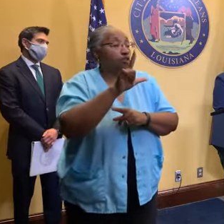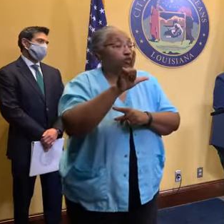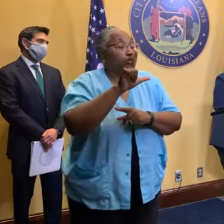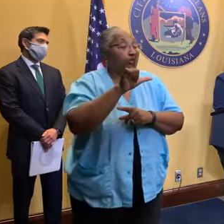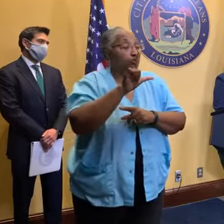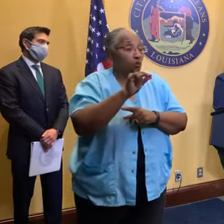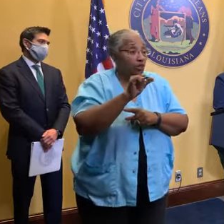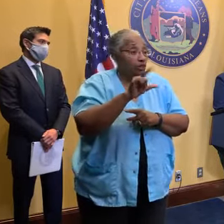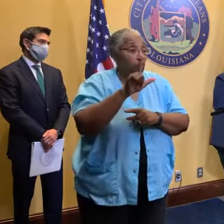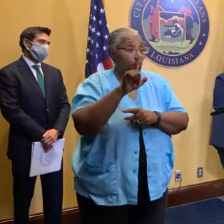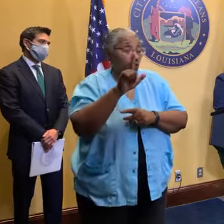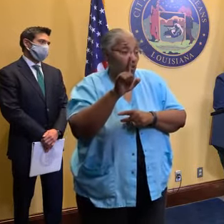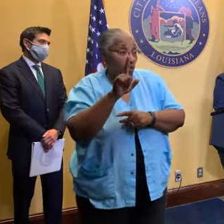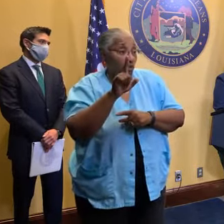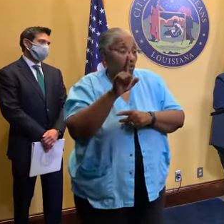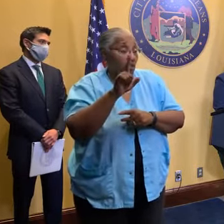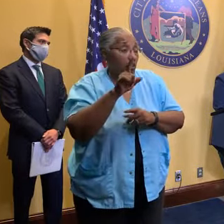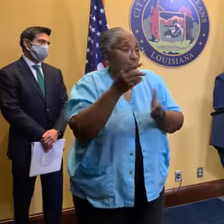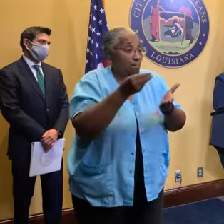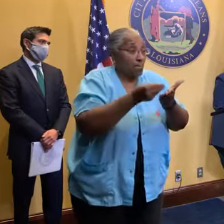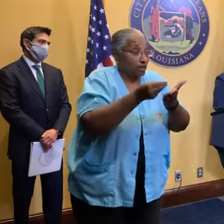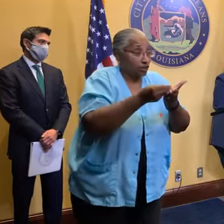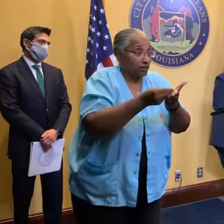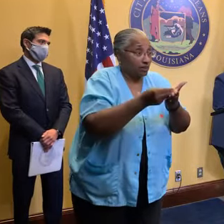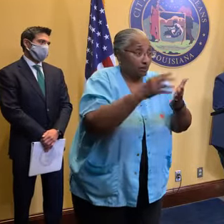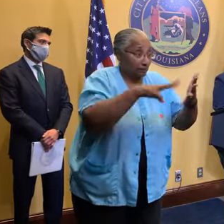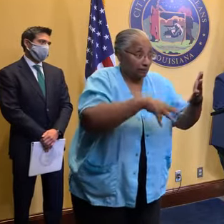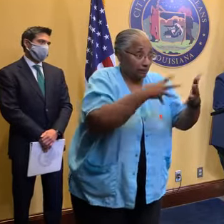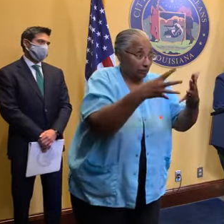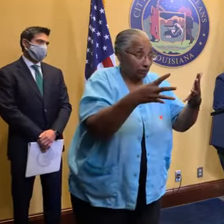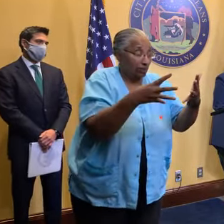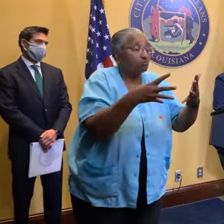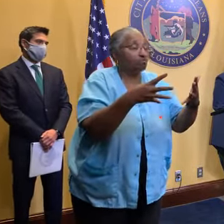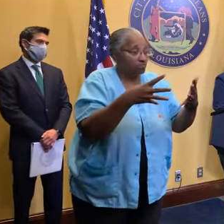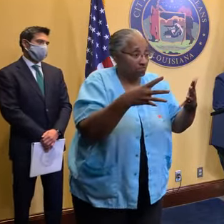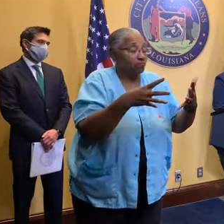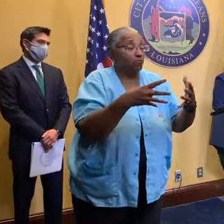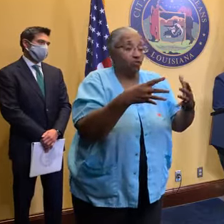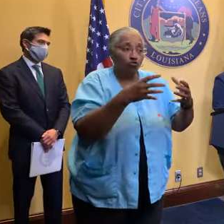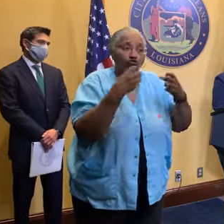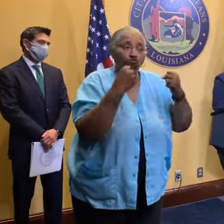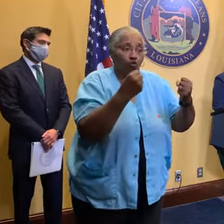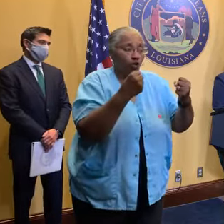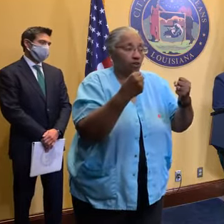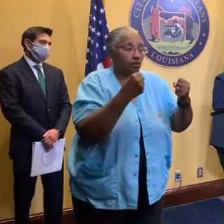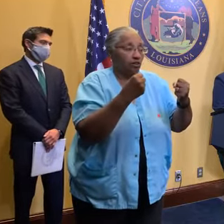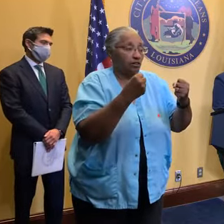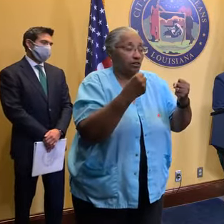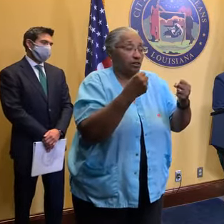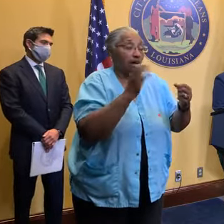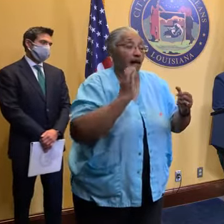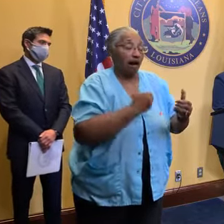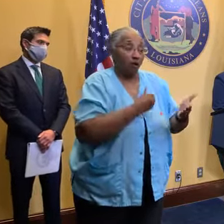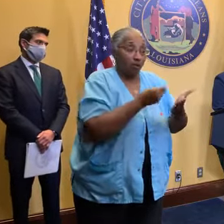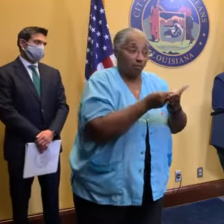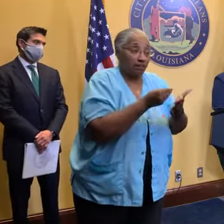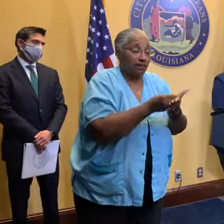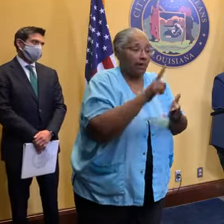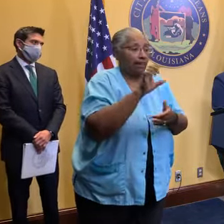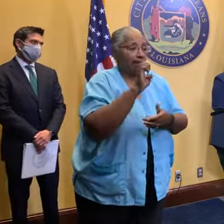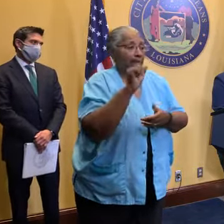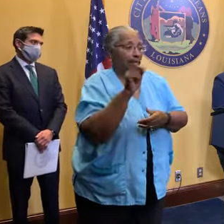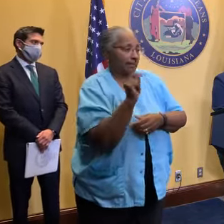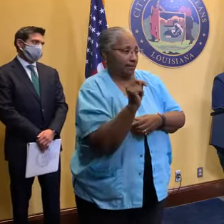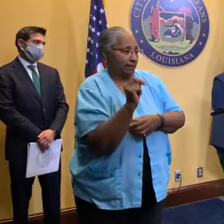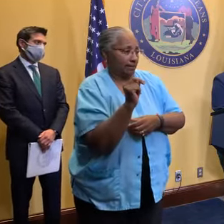was solid. It was well thought out. It was surgical. It was comprehensive. This budget is lean. And this